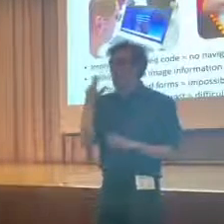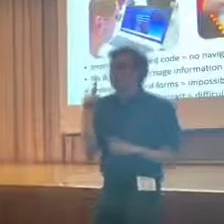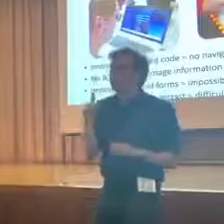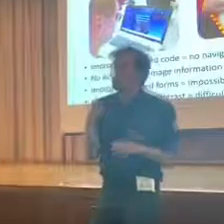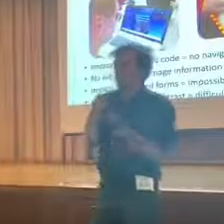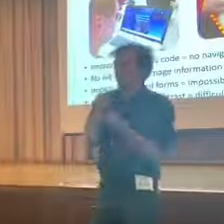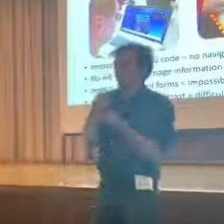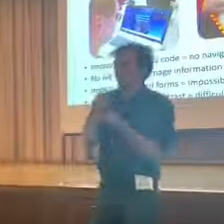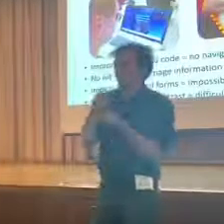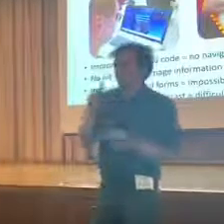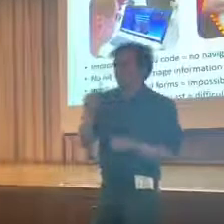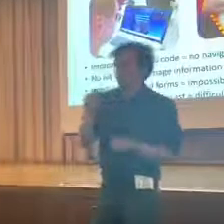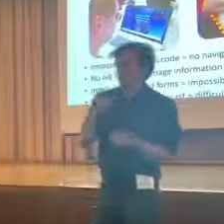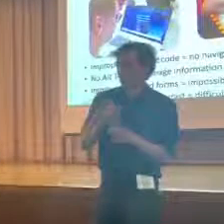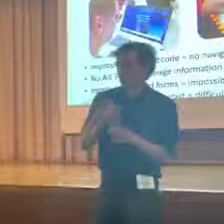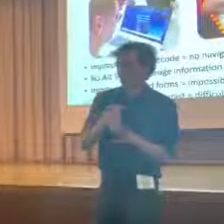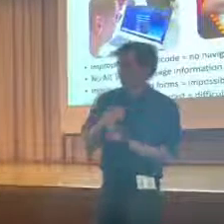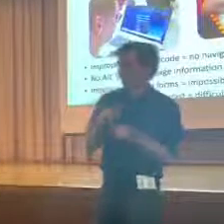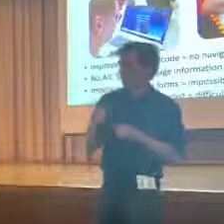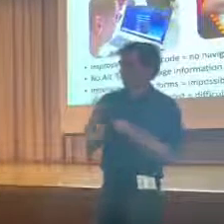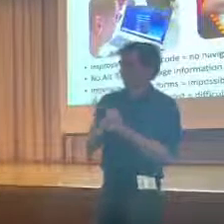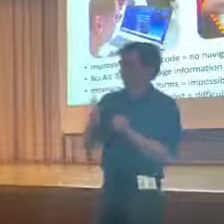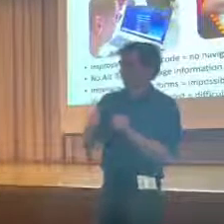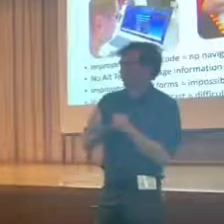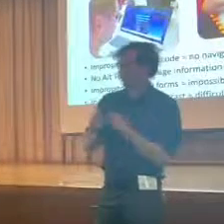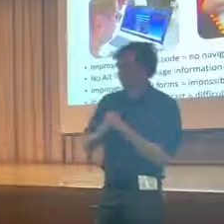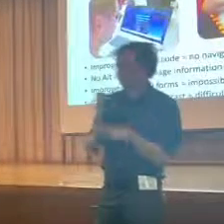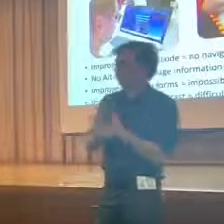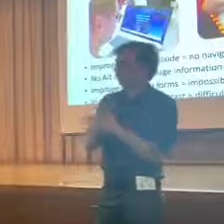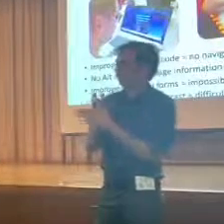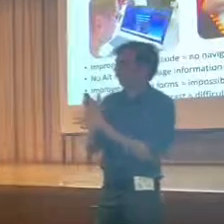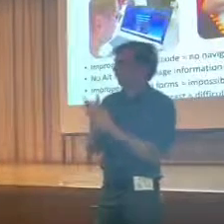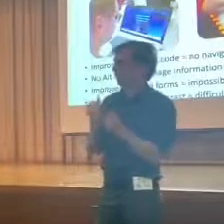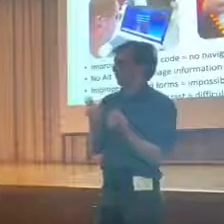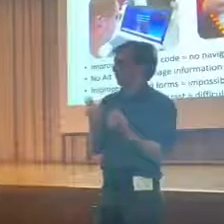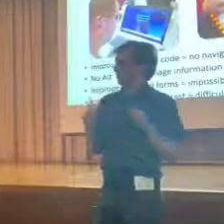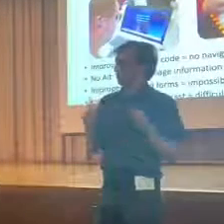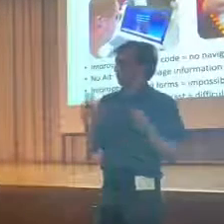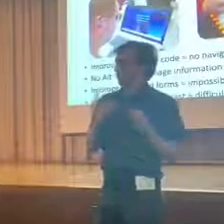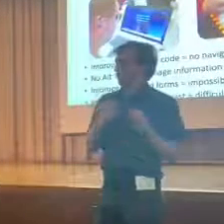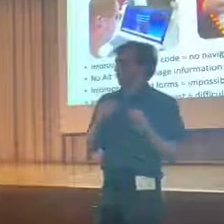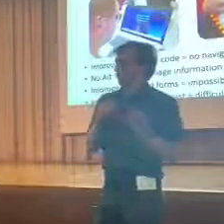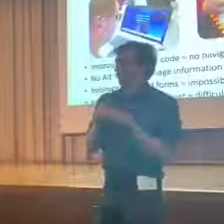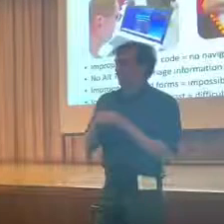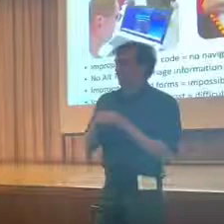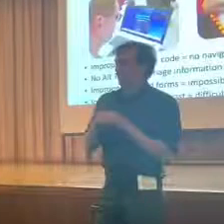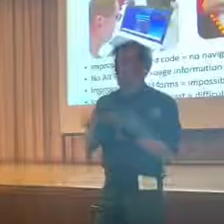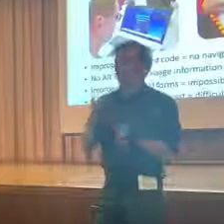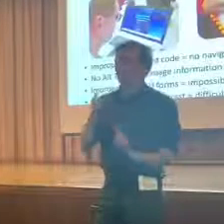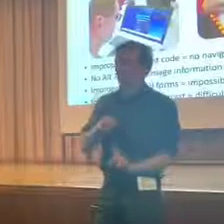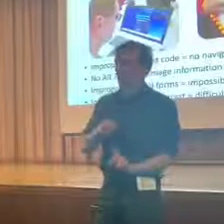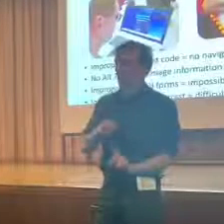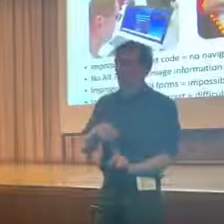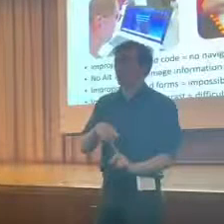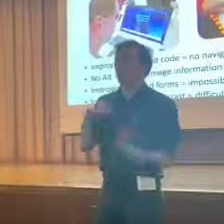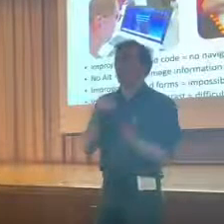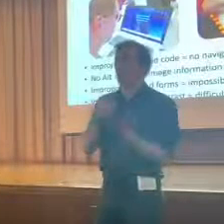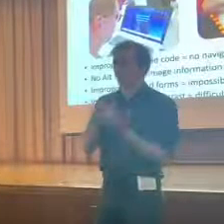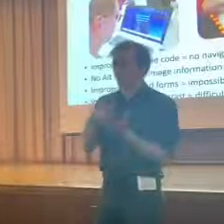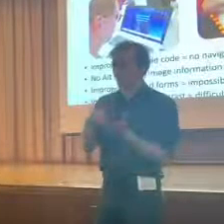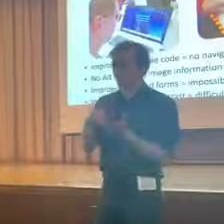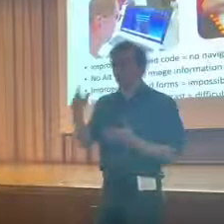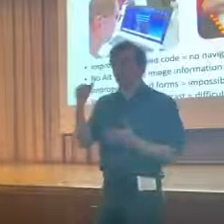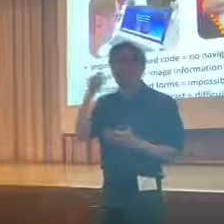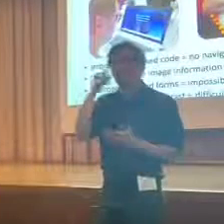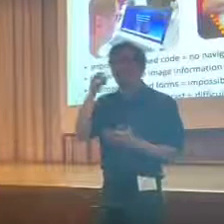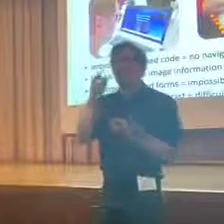dangerous. So it's other people on our team that are the code experts. But what often happens when you repurpose